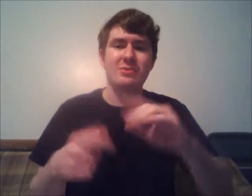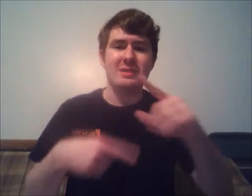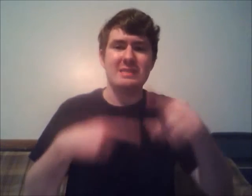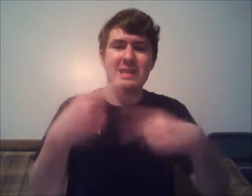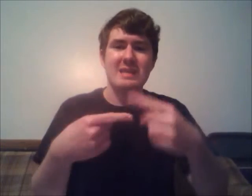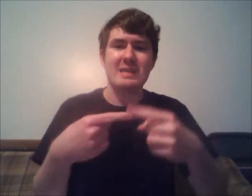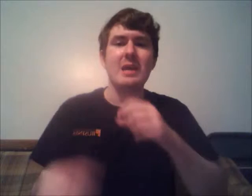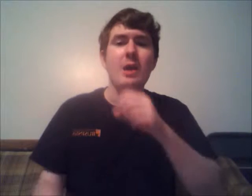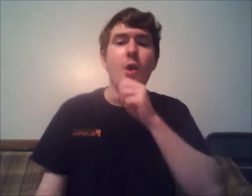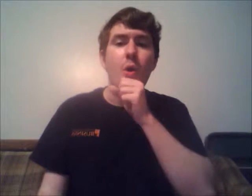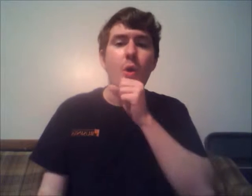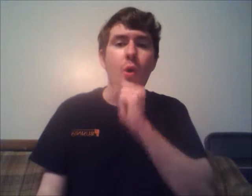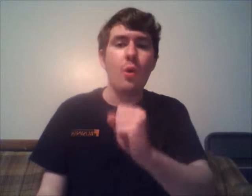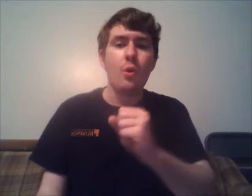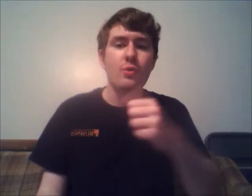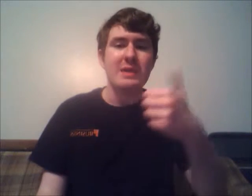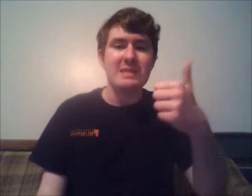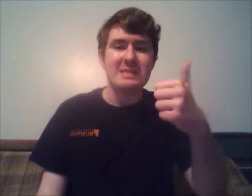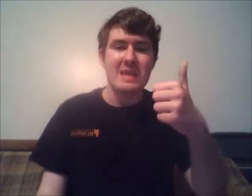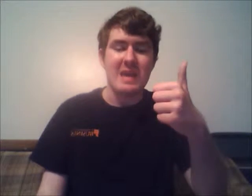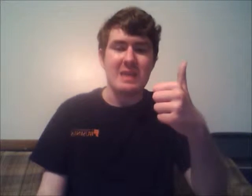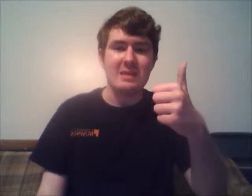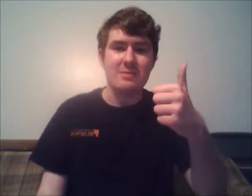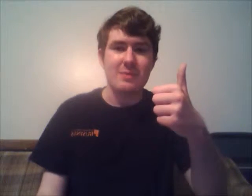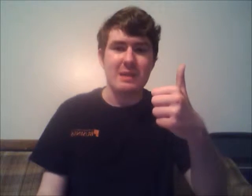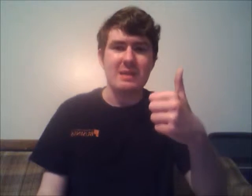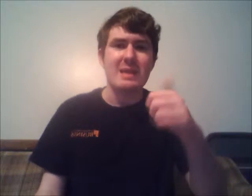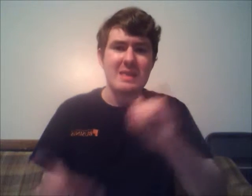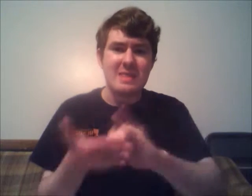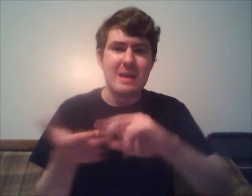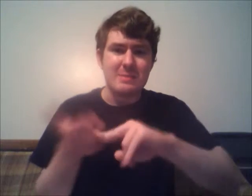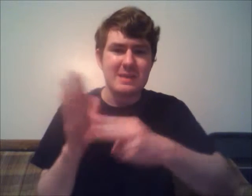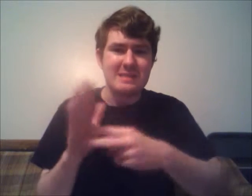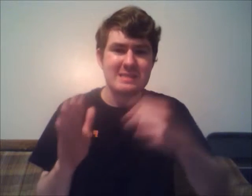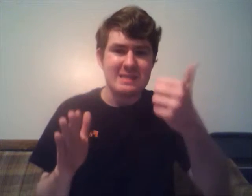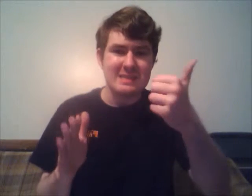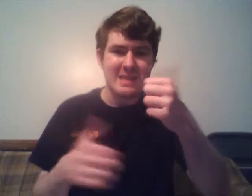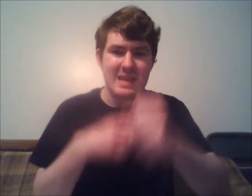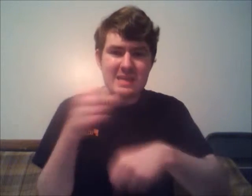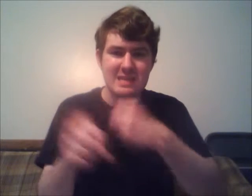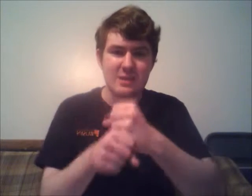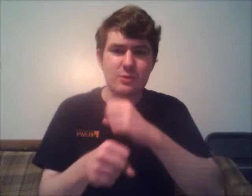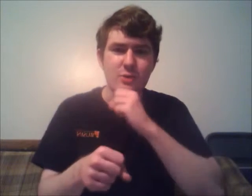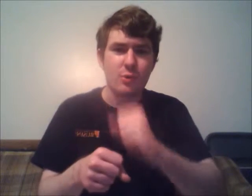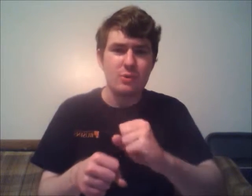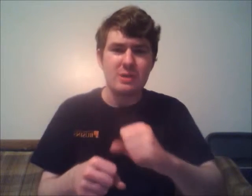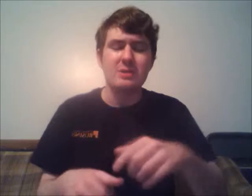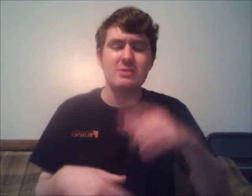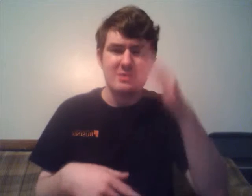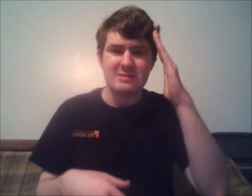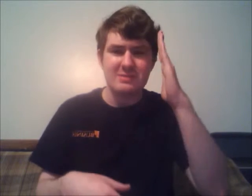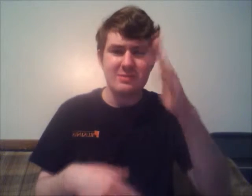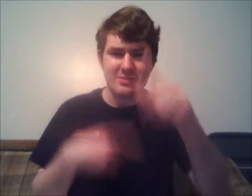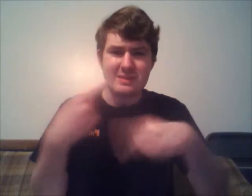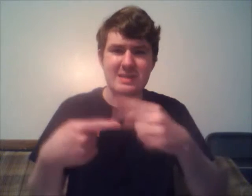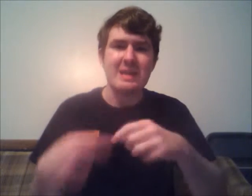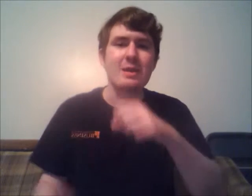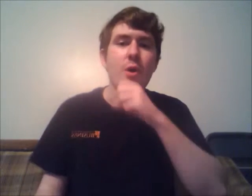going to sign old 10, right? That means 10 years old. You're going to sign